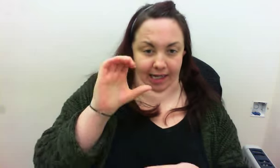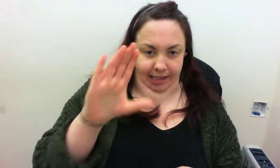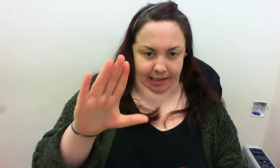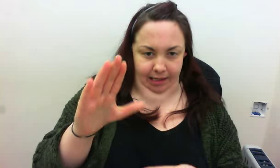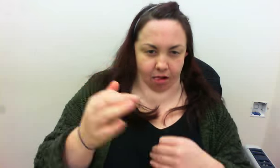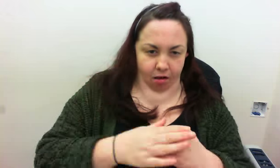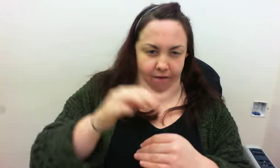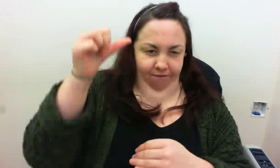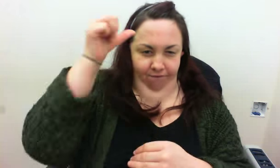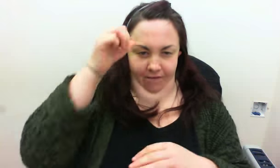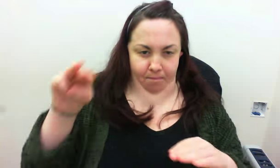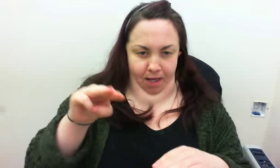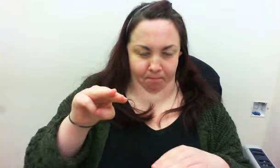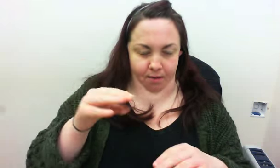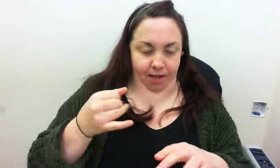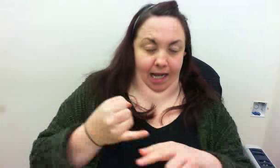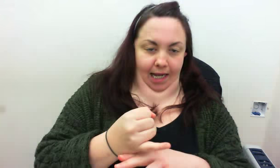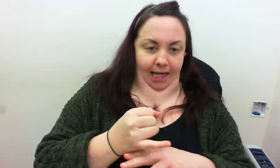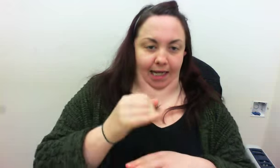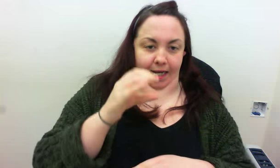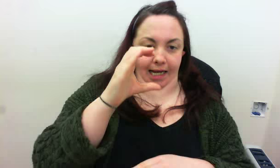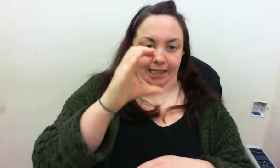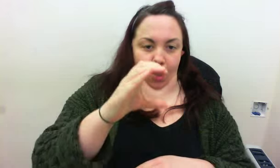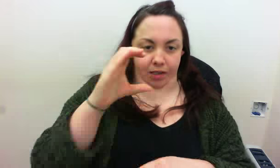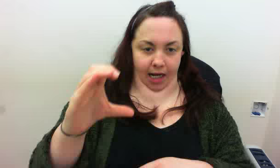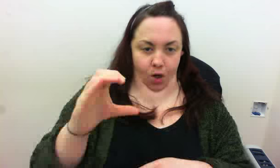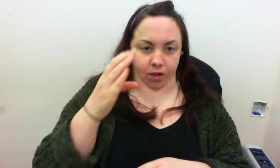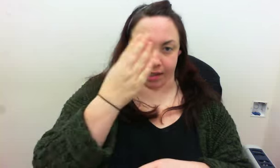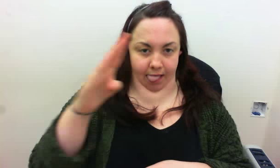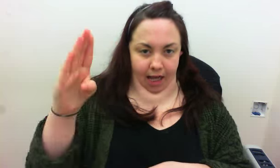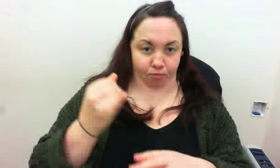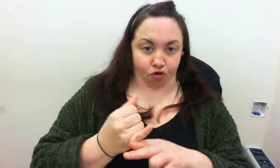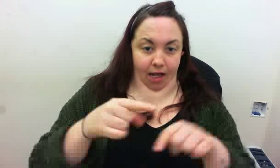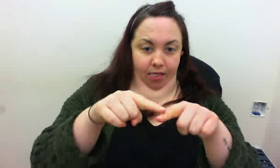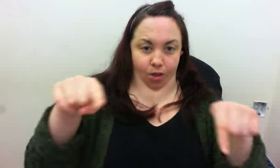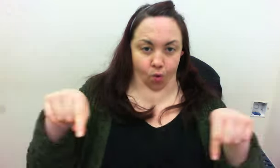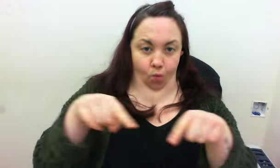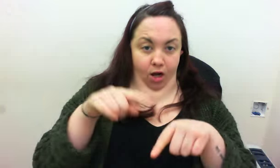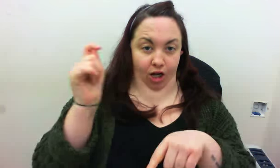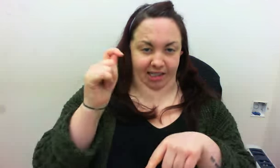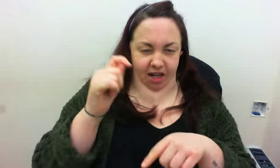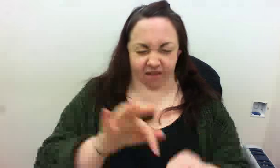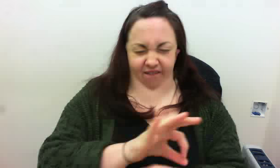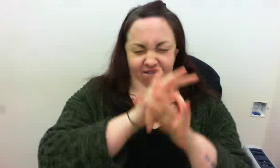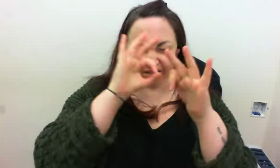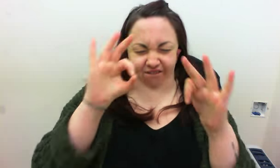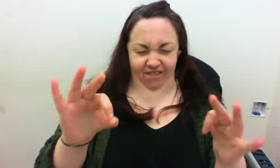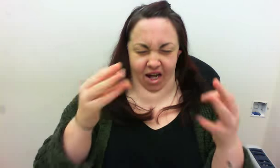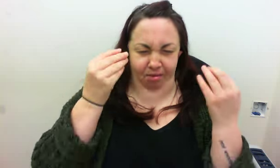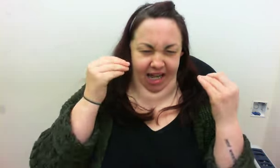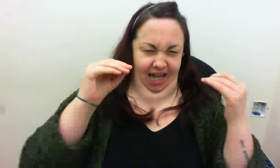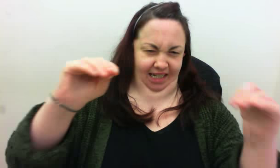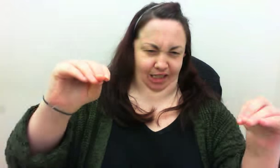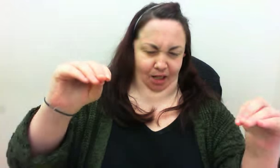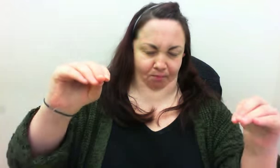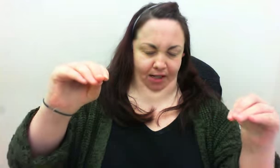Exhibition, and it's going to be on in the County Library in the Library Square in Tala, and it's absolutely fantastic to see Irish celebrities coming